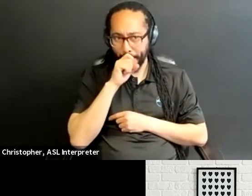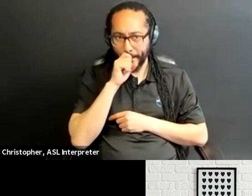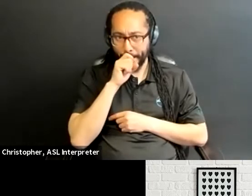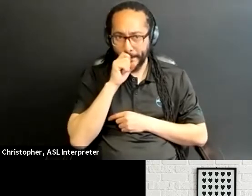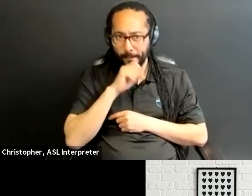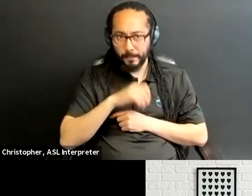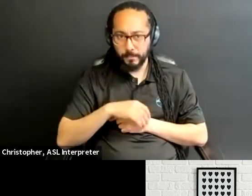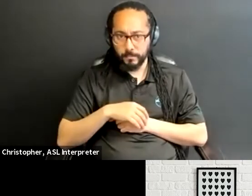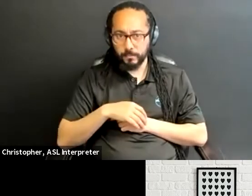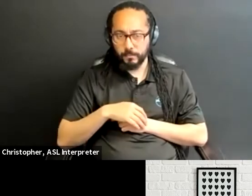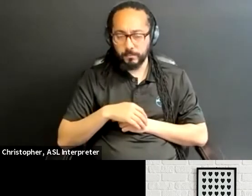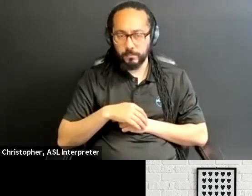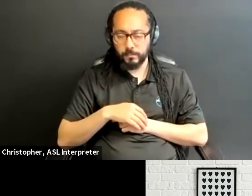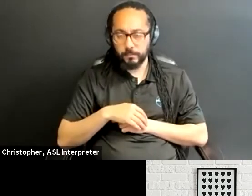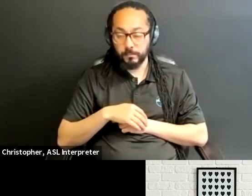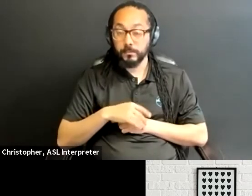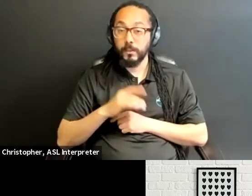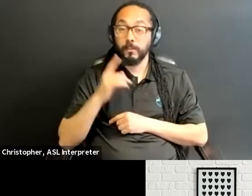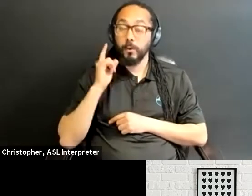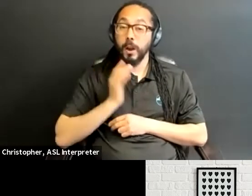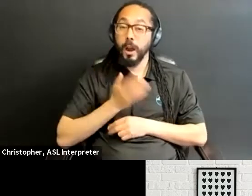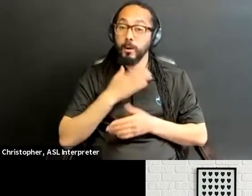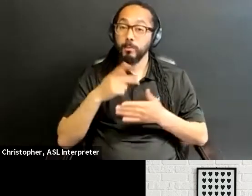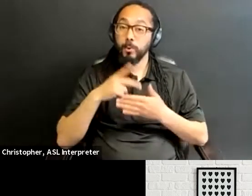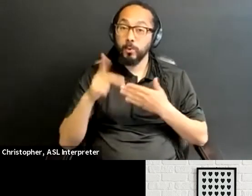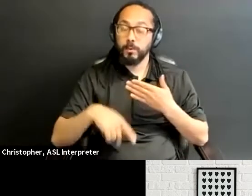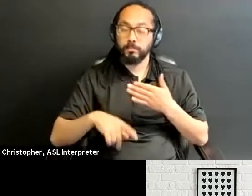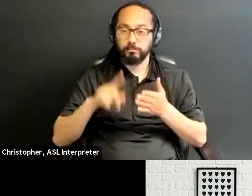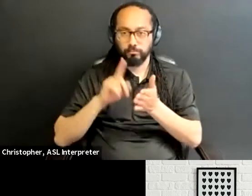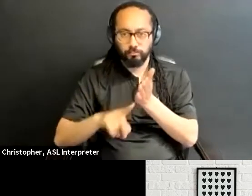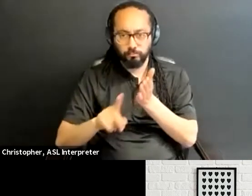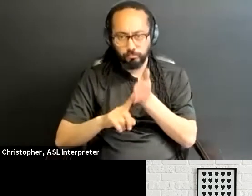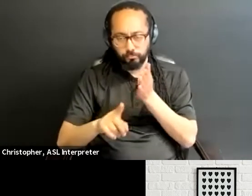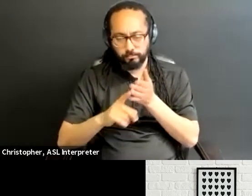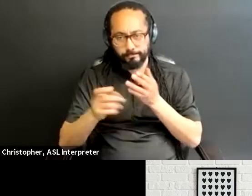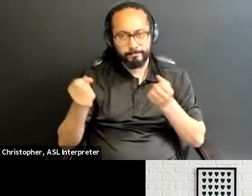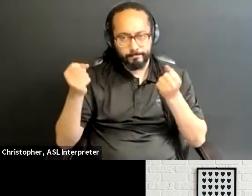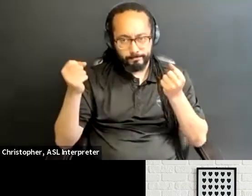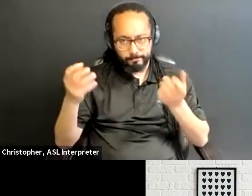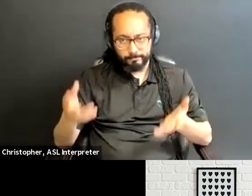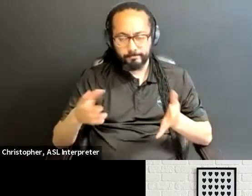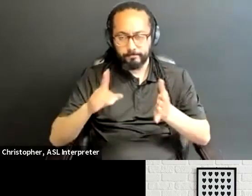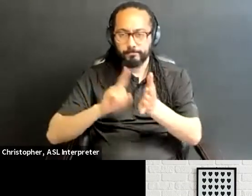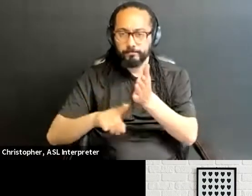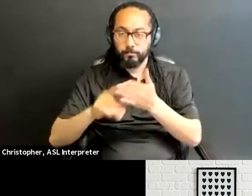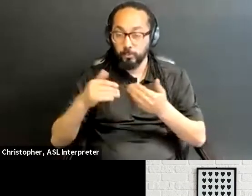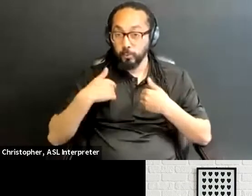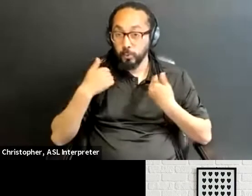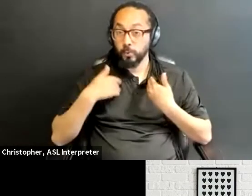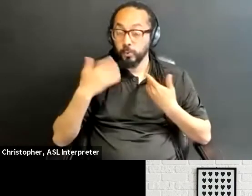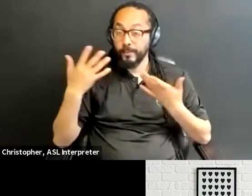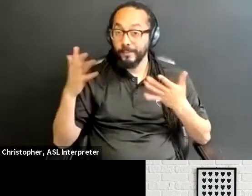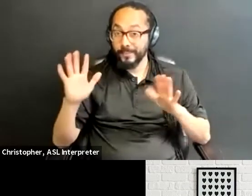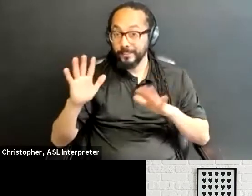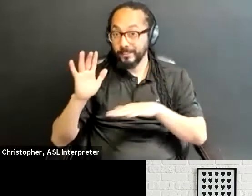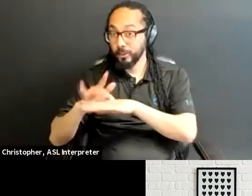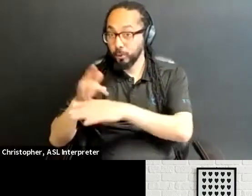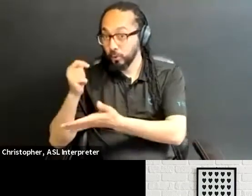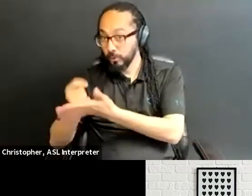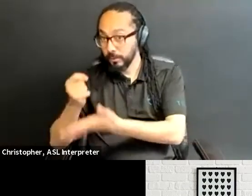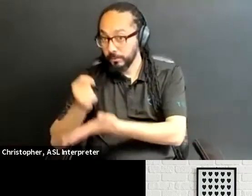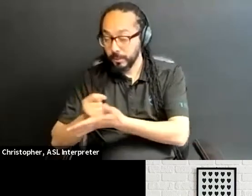there's been some research that's been done that looks at comparing youth who have engaged in treatment compared to